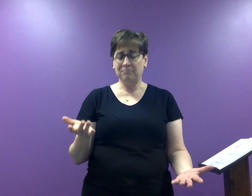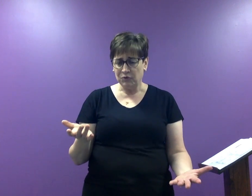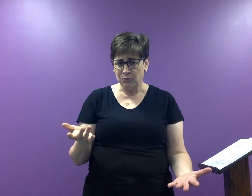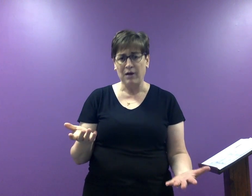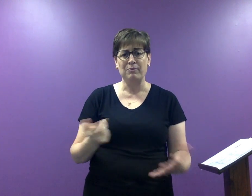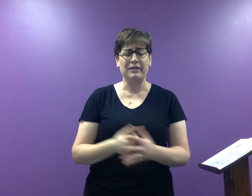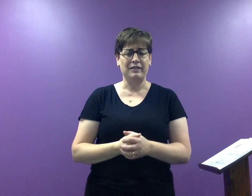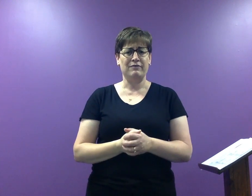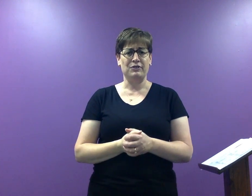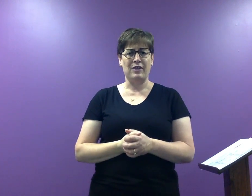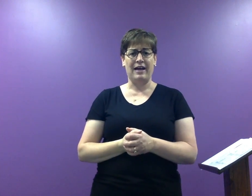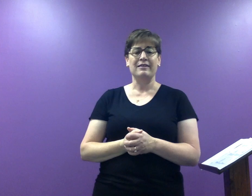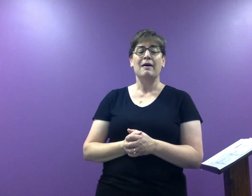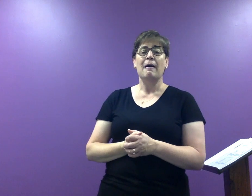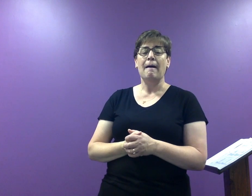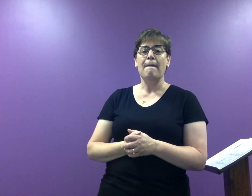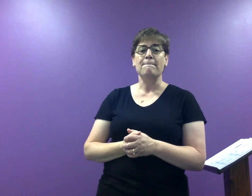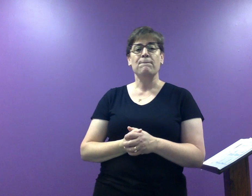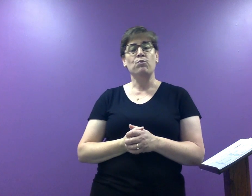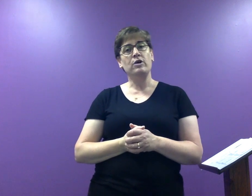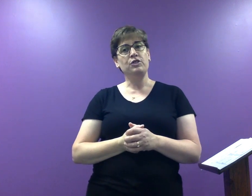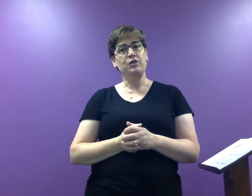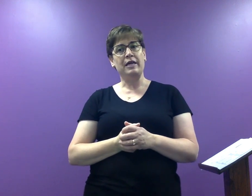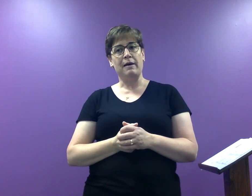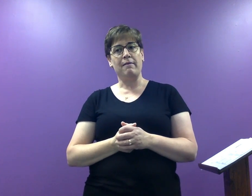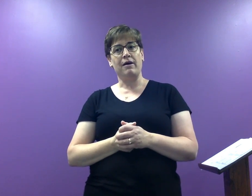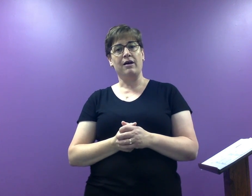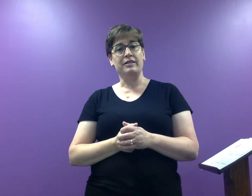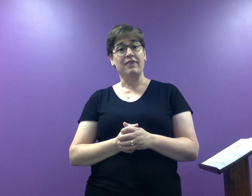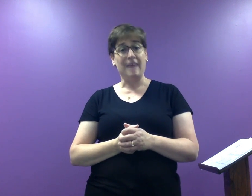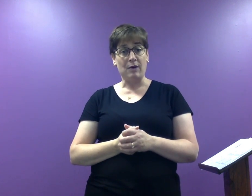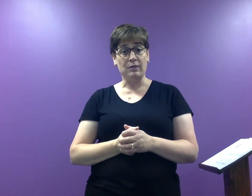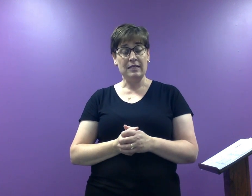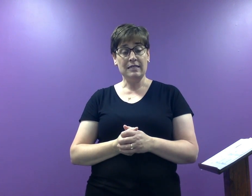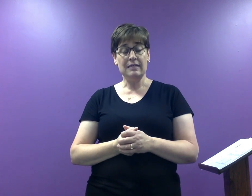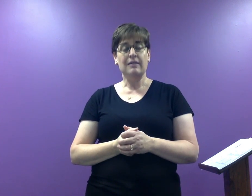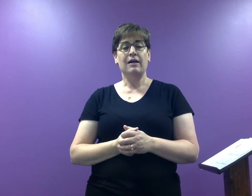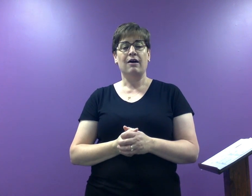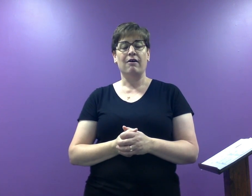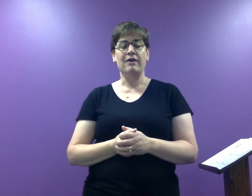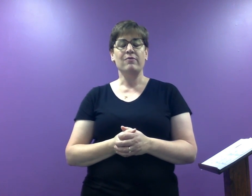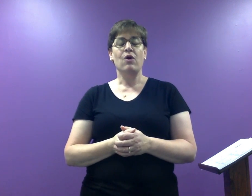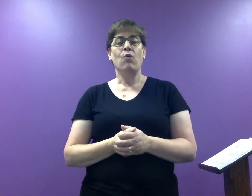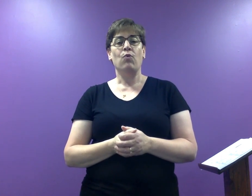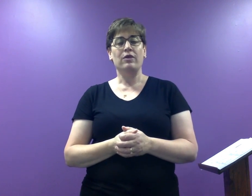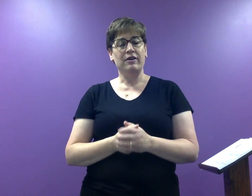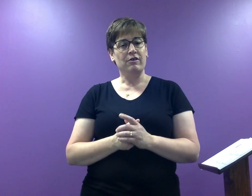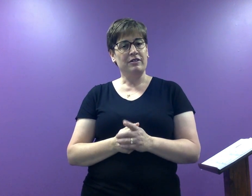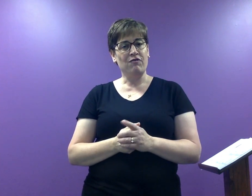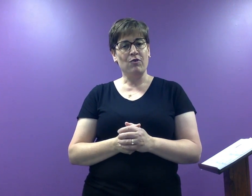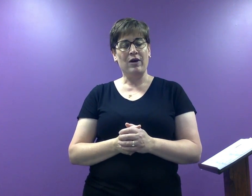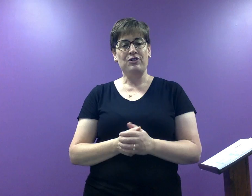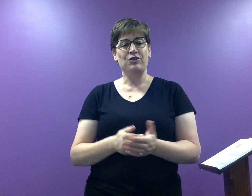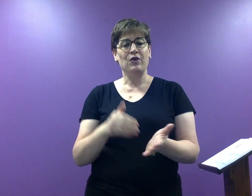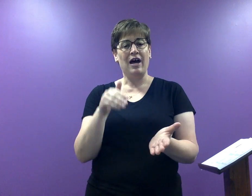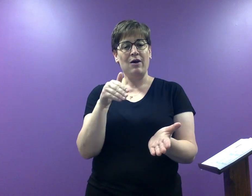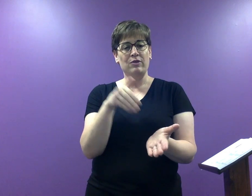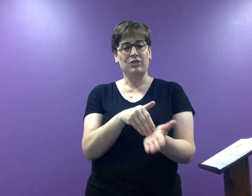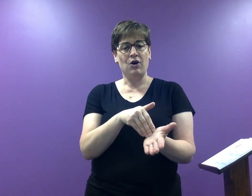You probably could even do that. Once you get to 1,000, all right, there are different ways you can do it. I was taught